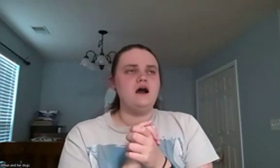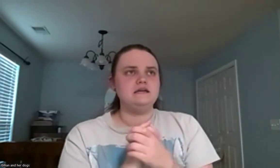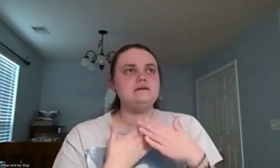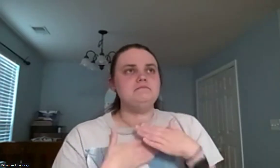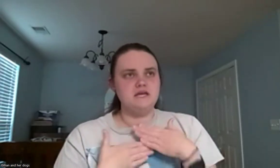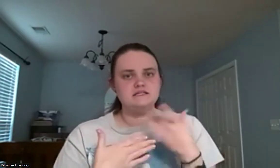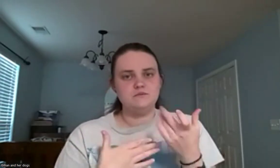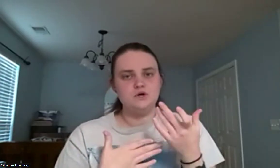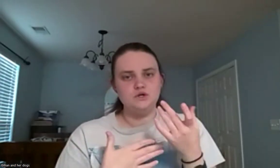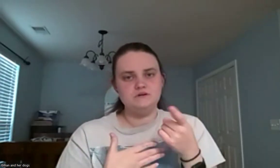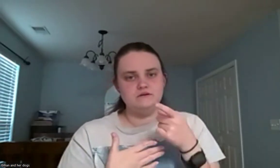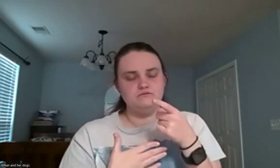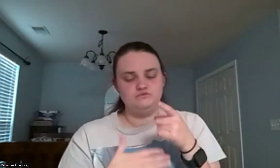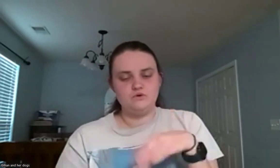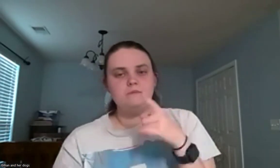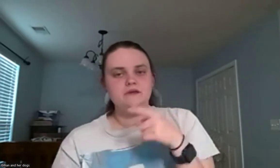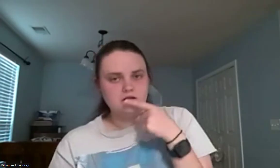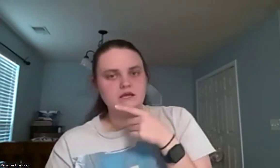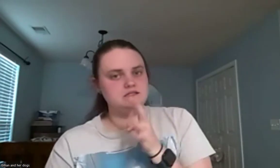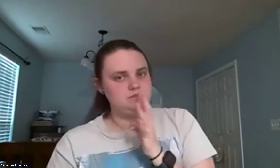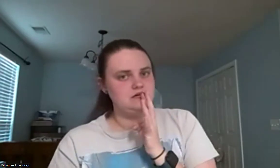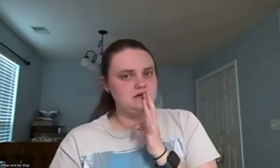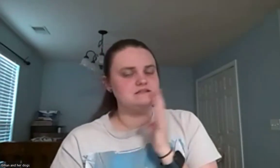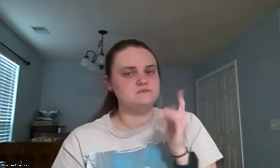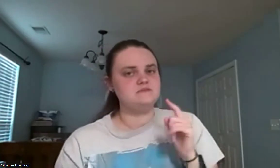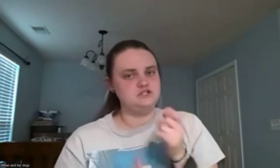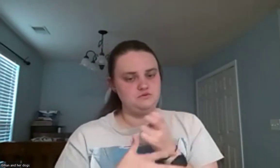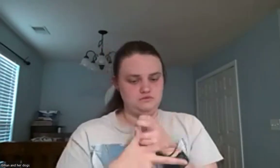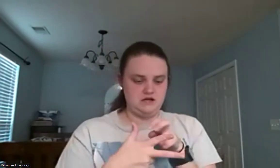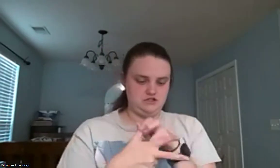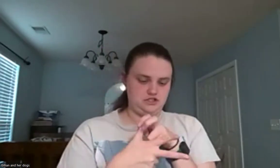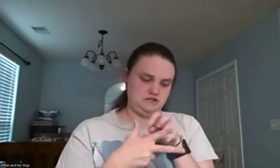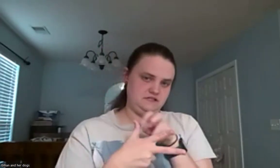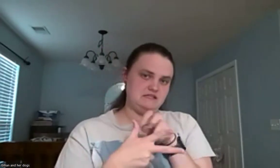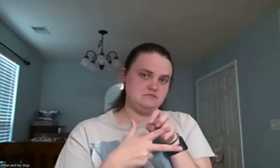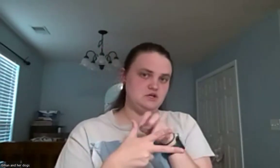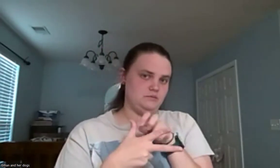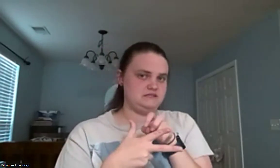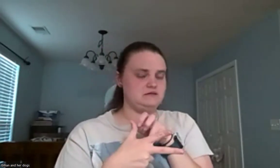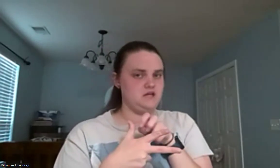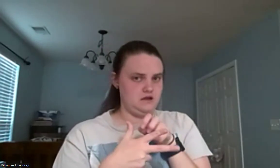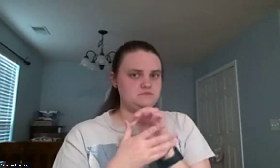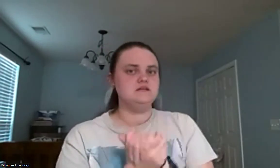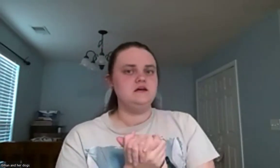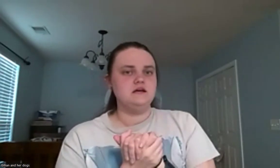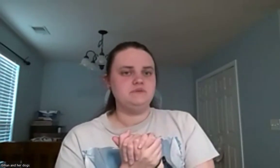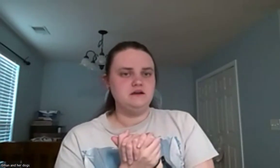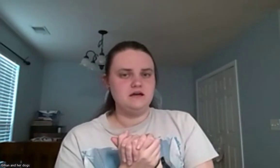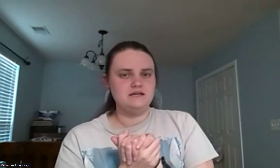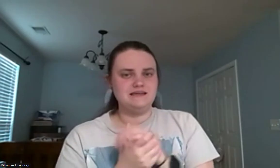can admit, as someone who grew up hearing and speaking, sometimes I do kind of shift in this middle a bit sometimes because